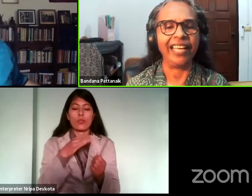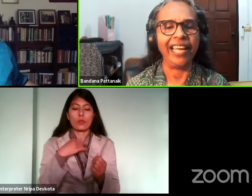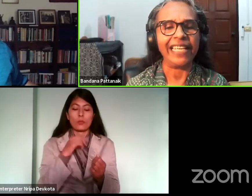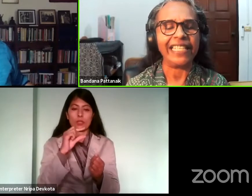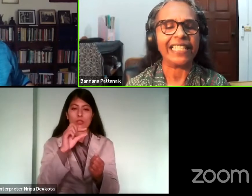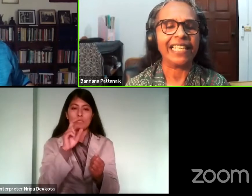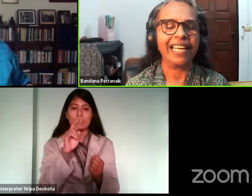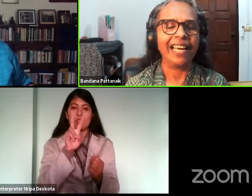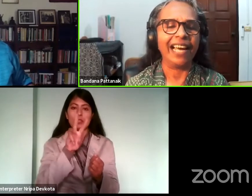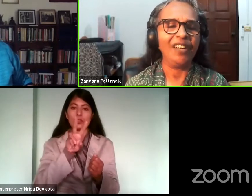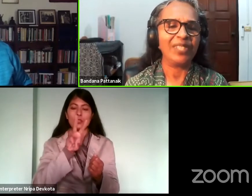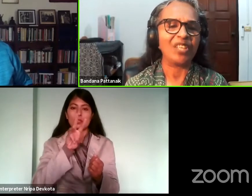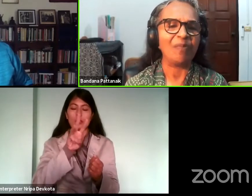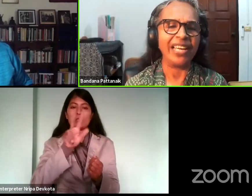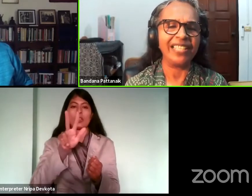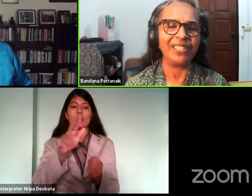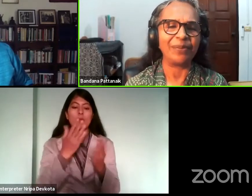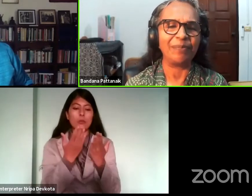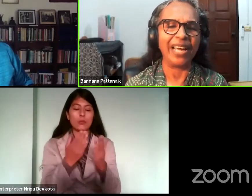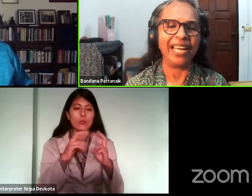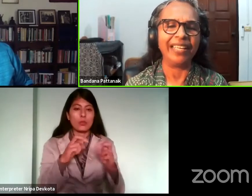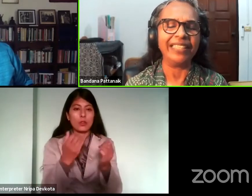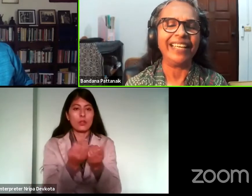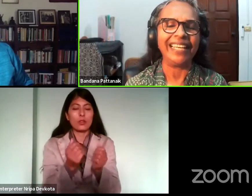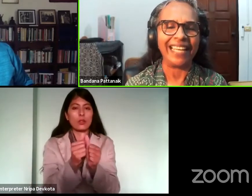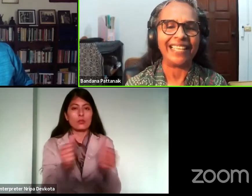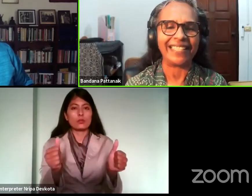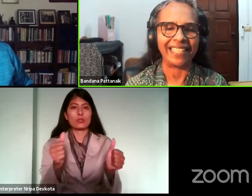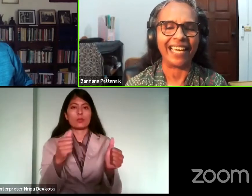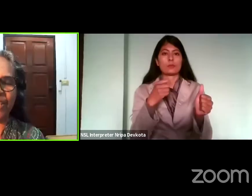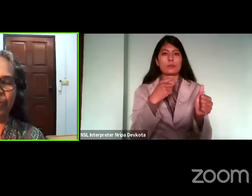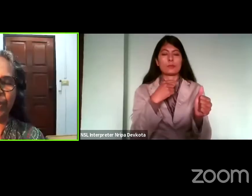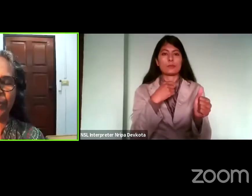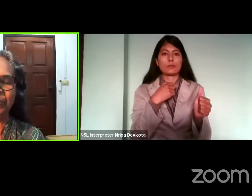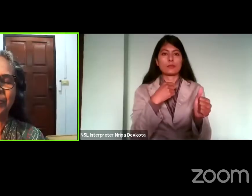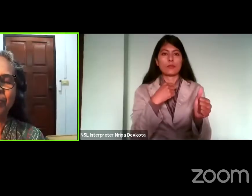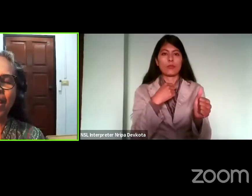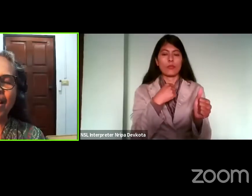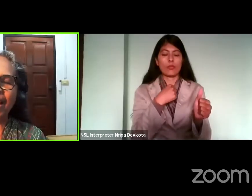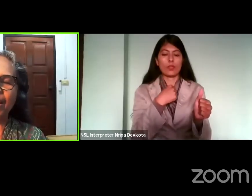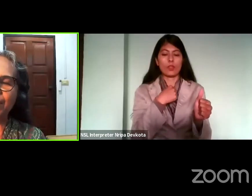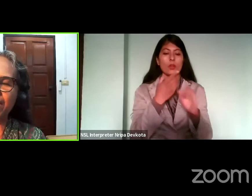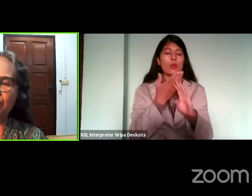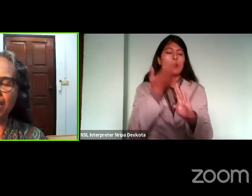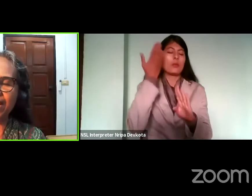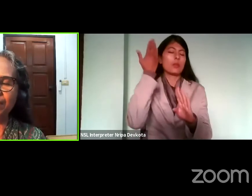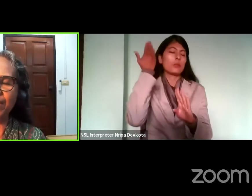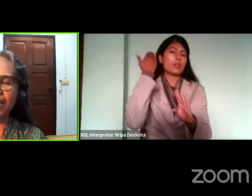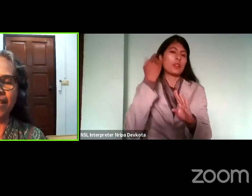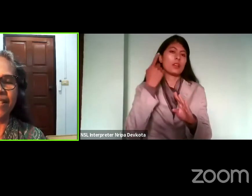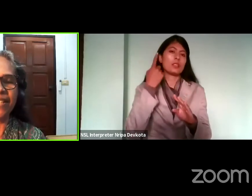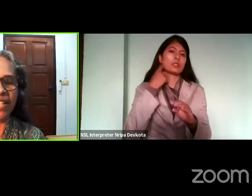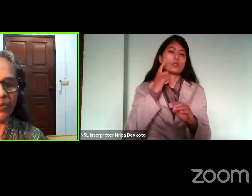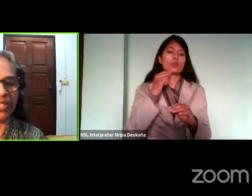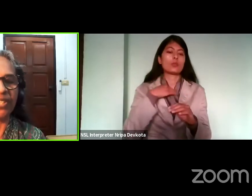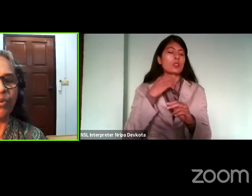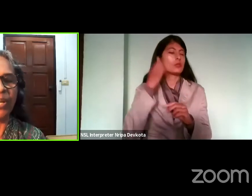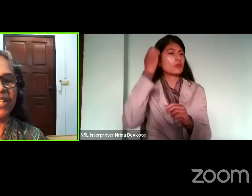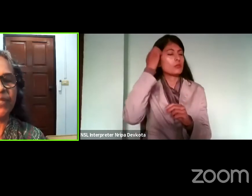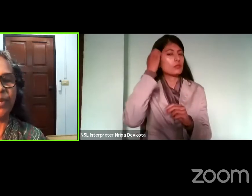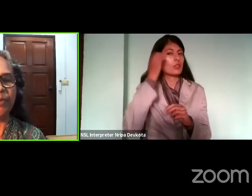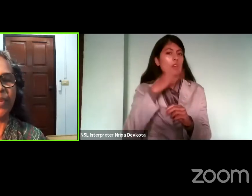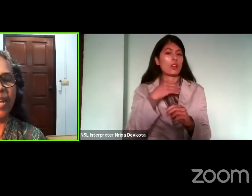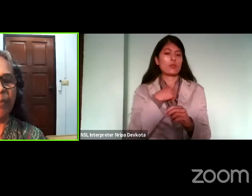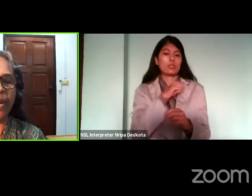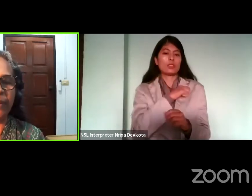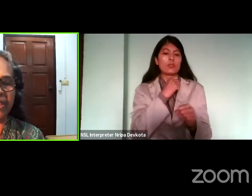GR 38, I was reminded of my early days at KW. I was in a meeting with sex worker